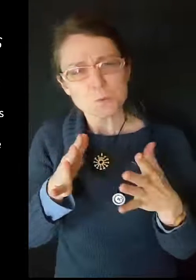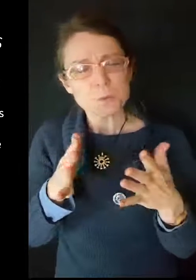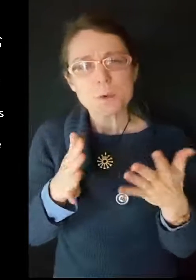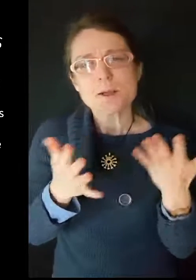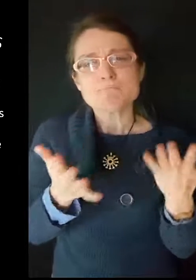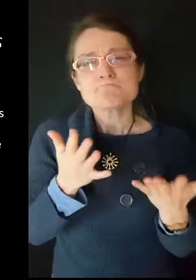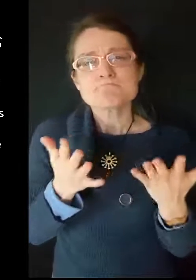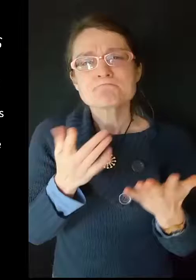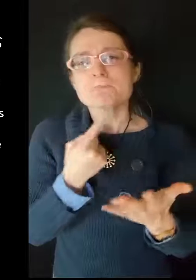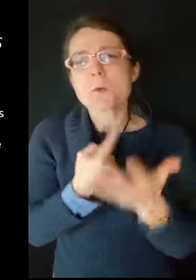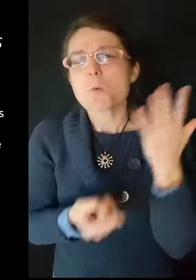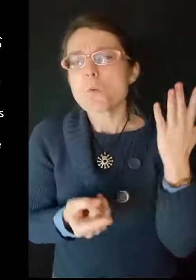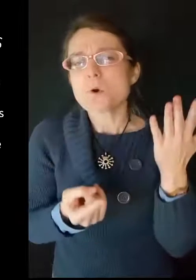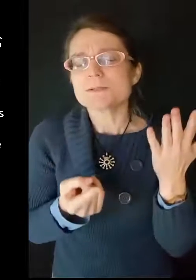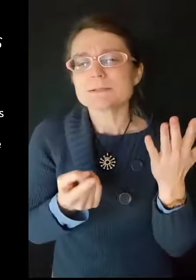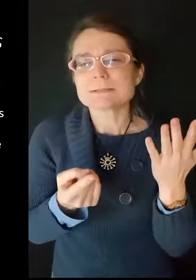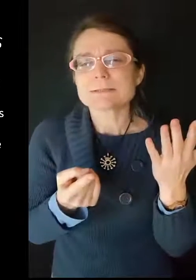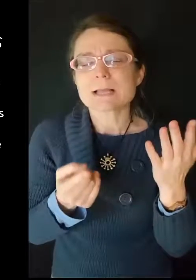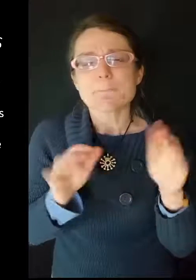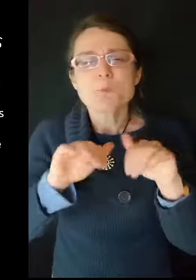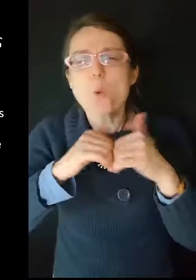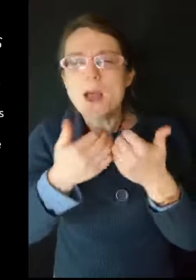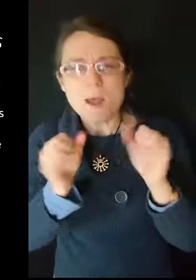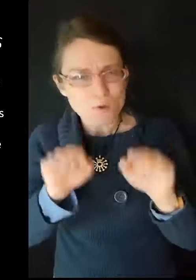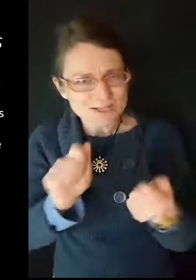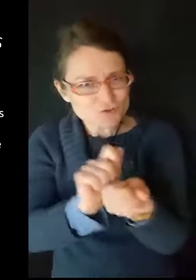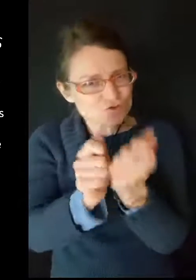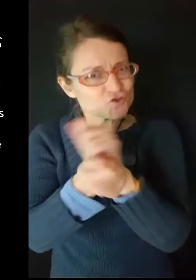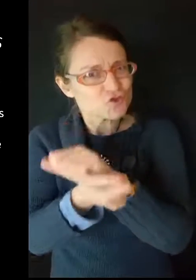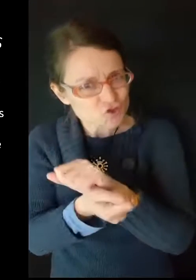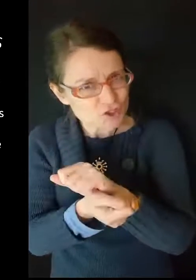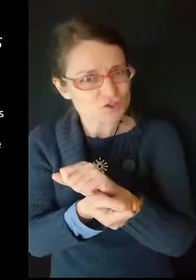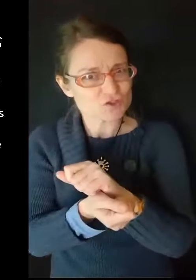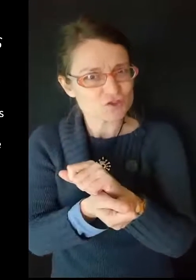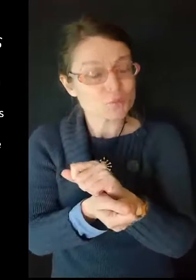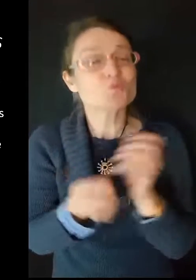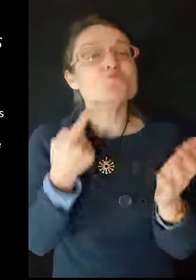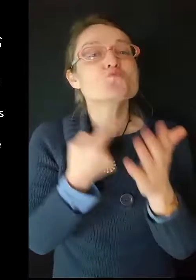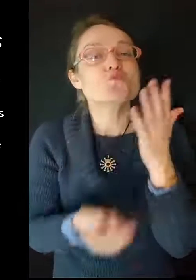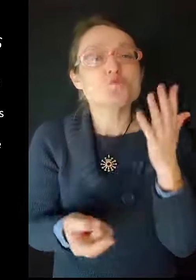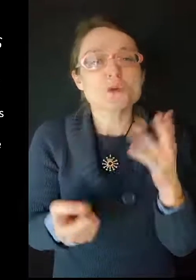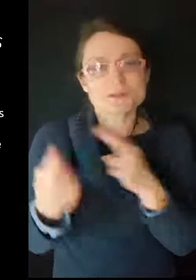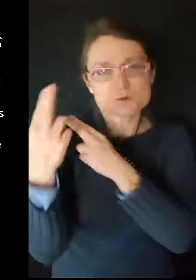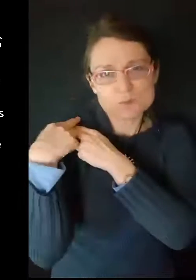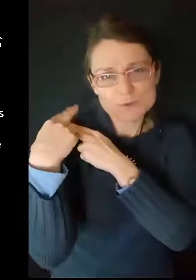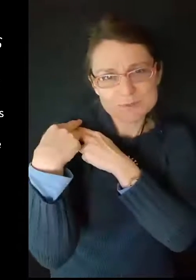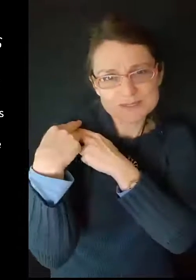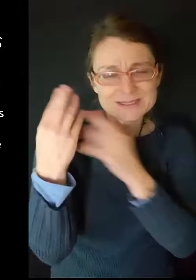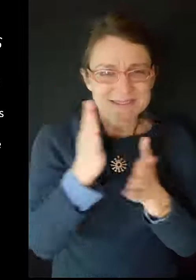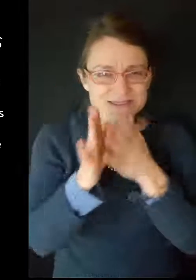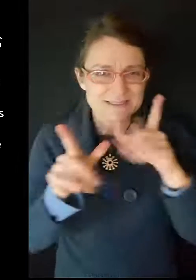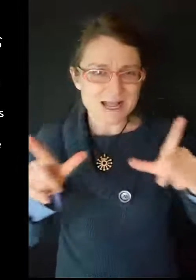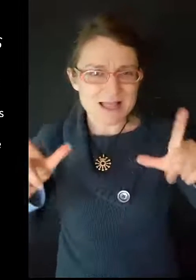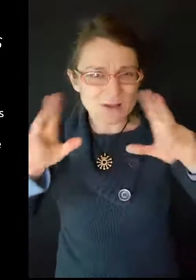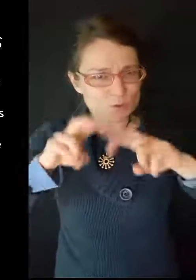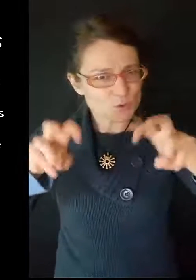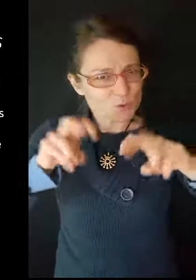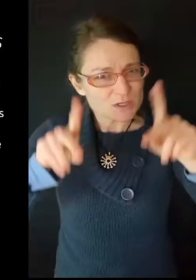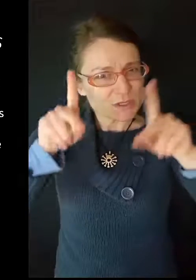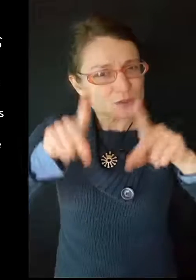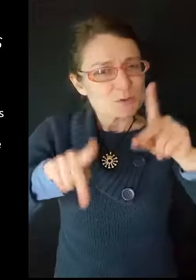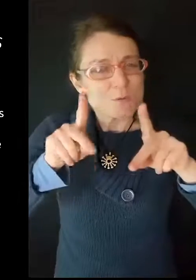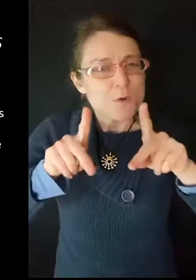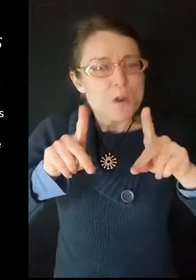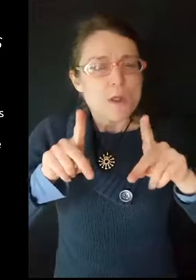language linguistics research, because we see that there are many vibrant, large deaf communities in many countries.